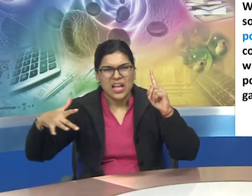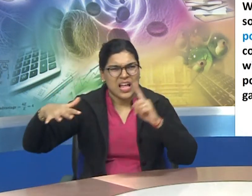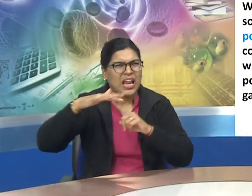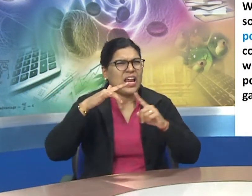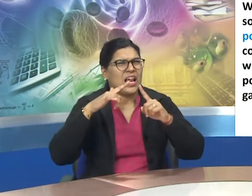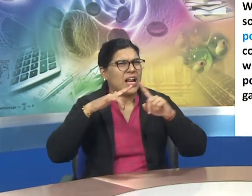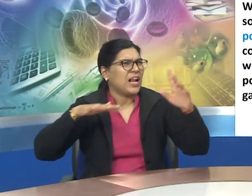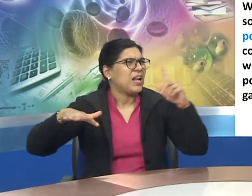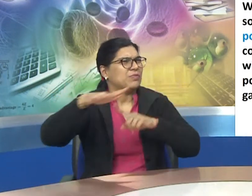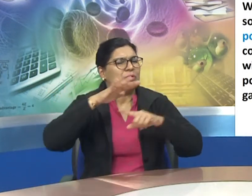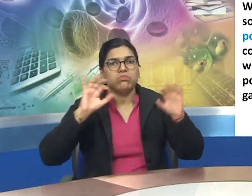clean,